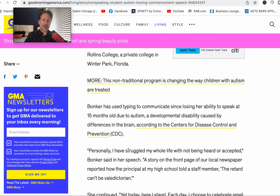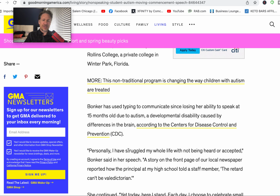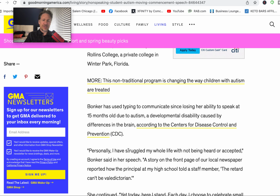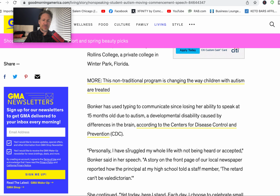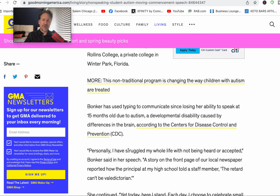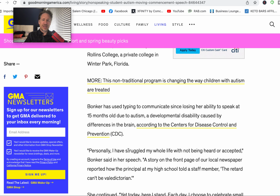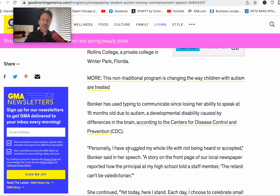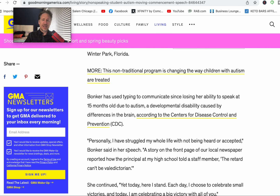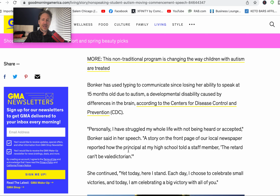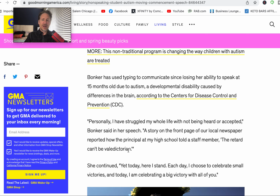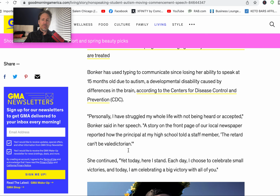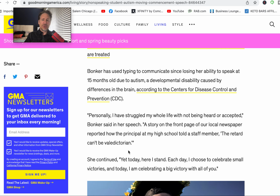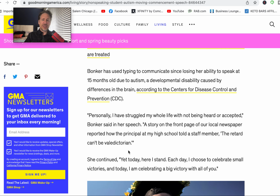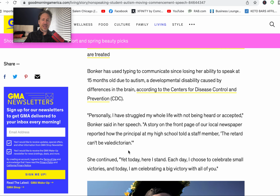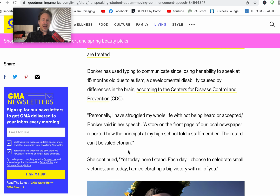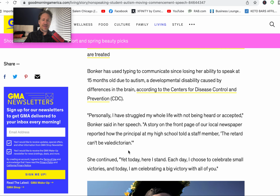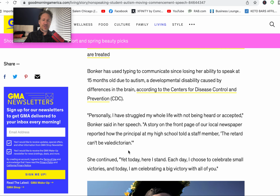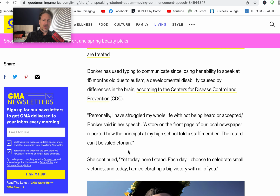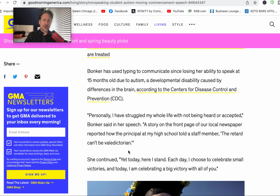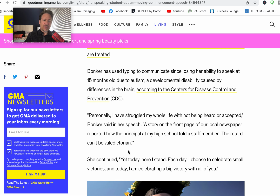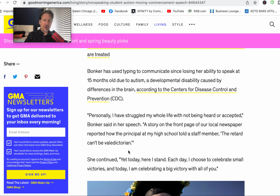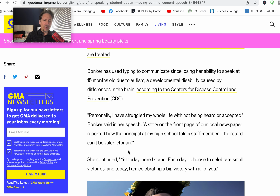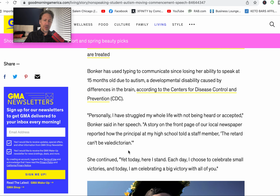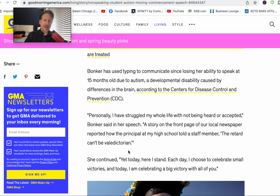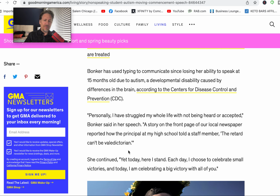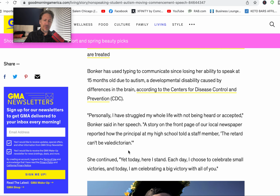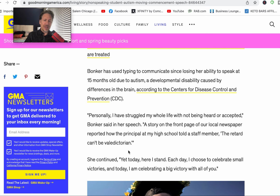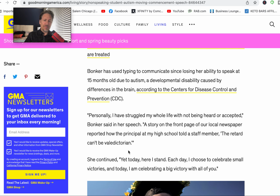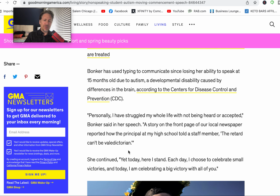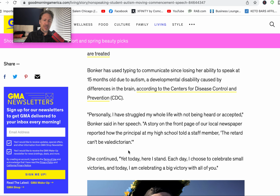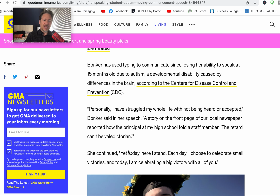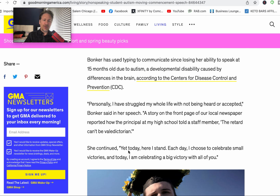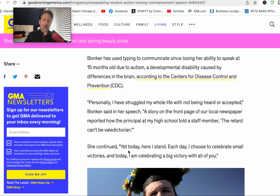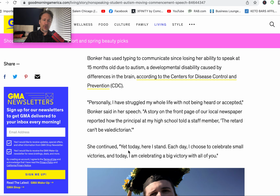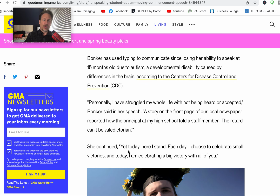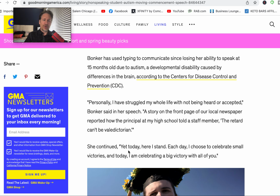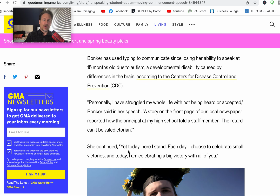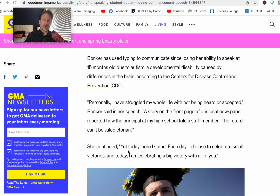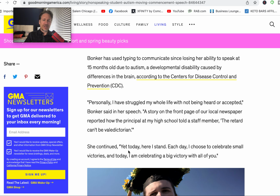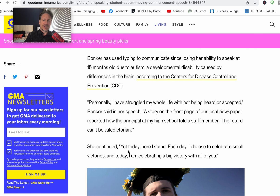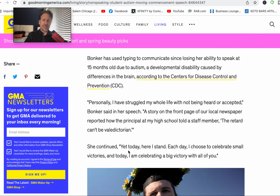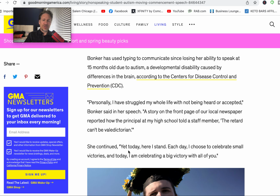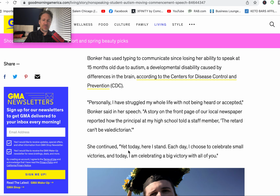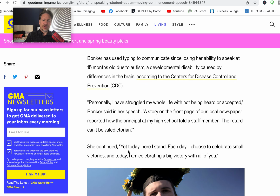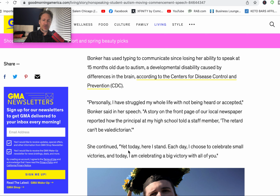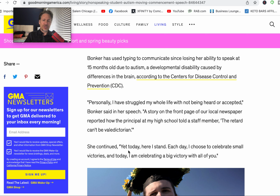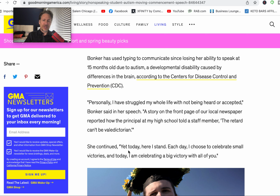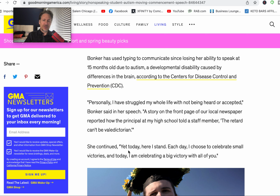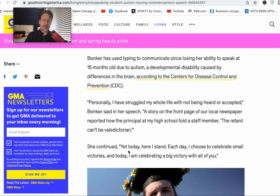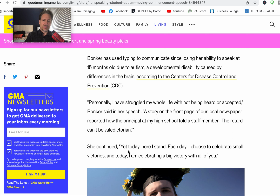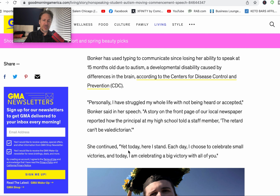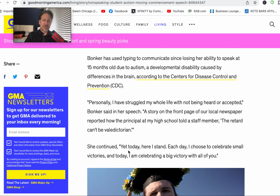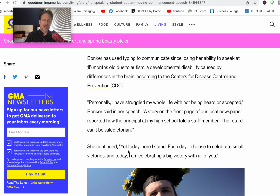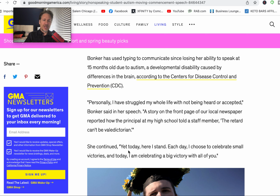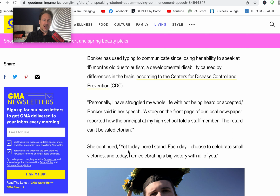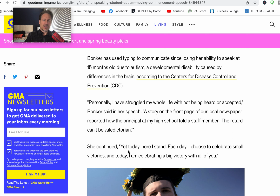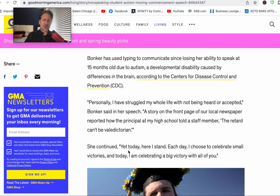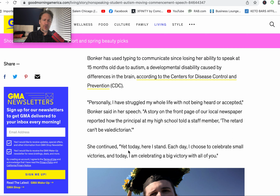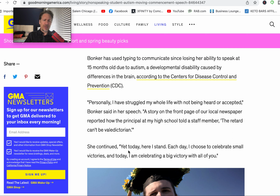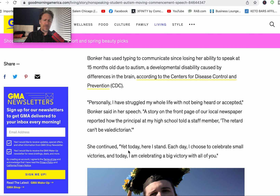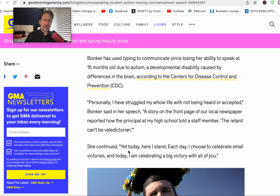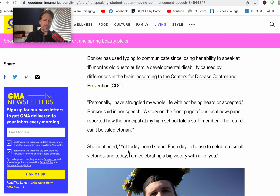to autism. Personally, I have struggled my whole life with not being heard or accepted, Bonker said in her speech.